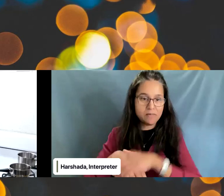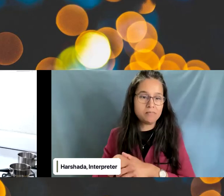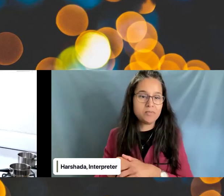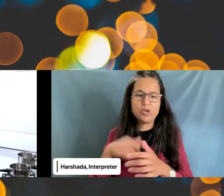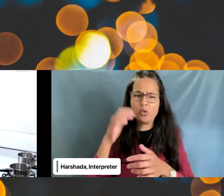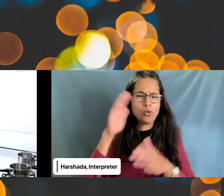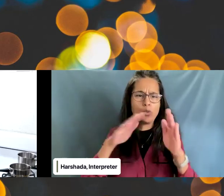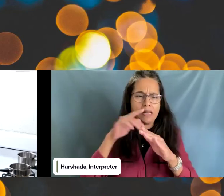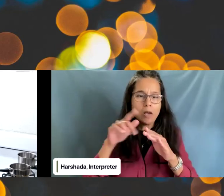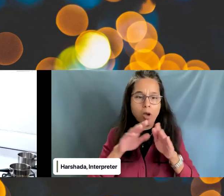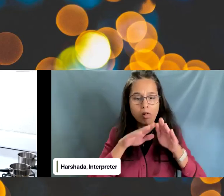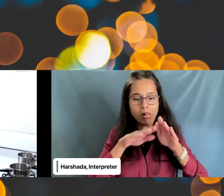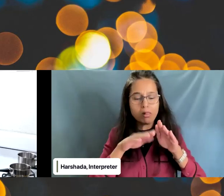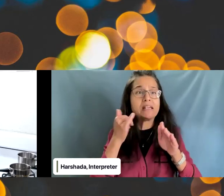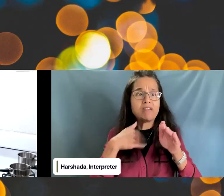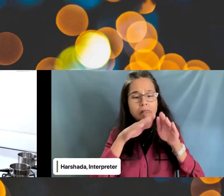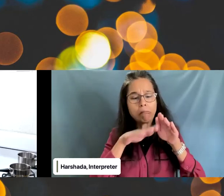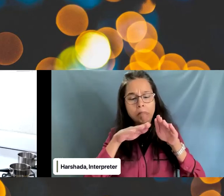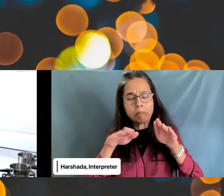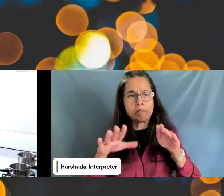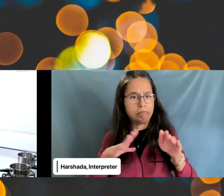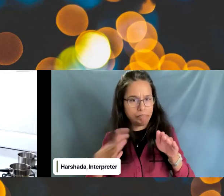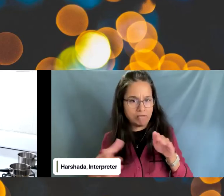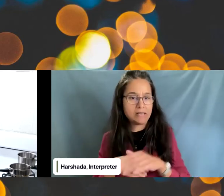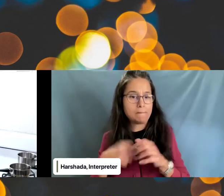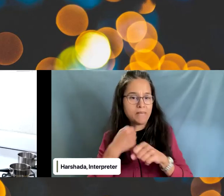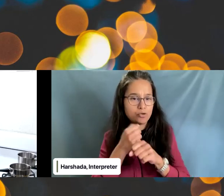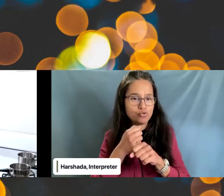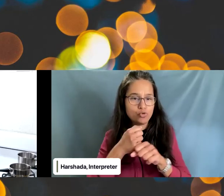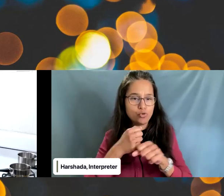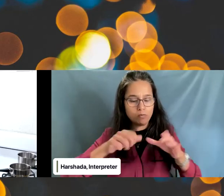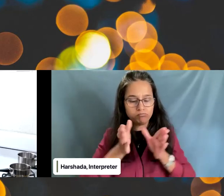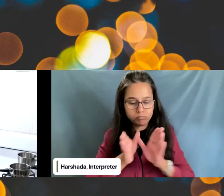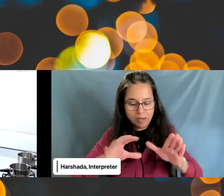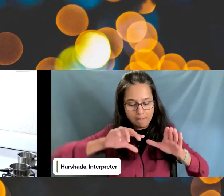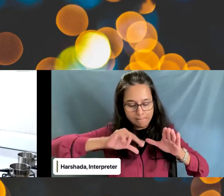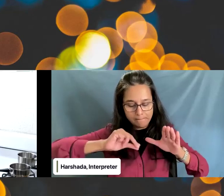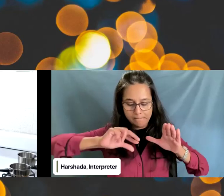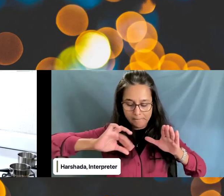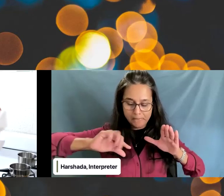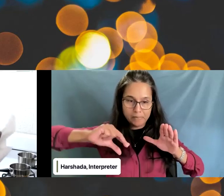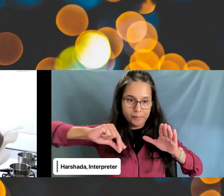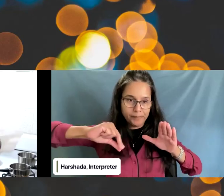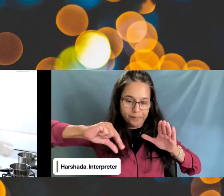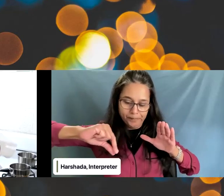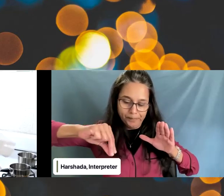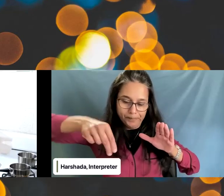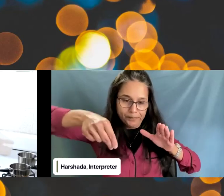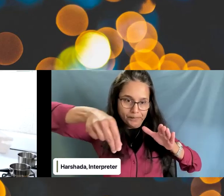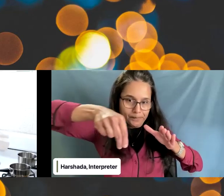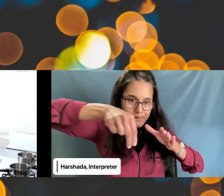even. But make sure you press firmly using your thumb or your fingers against the sides, because this wall is